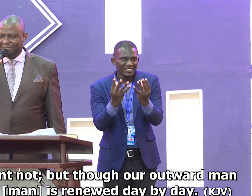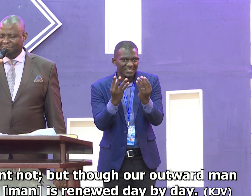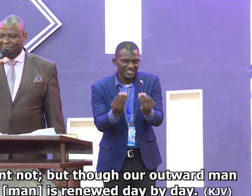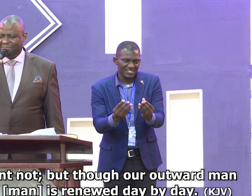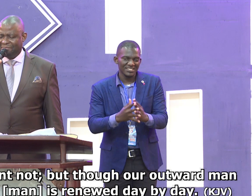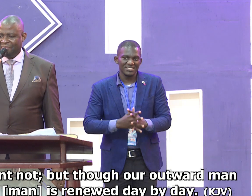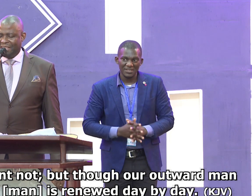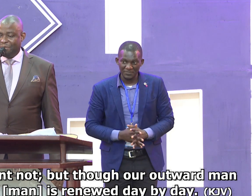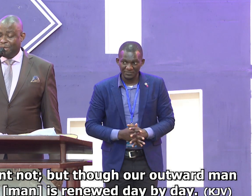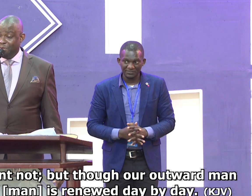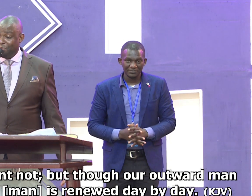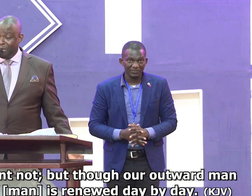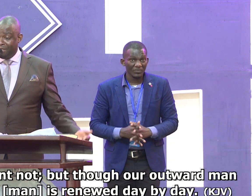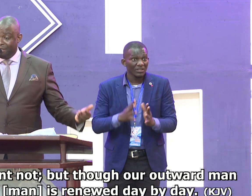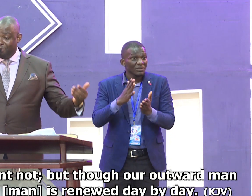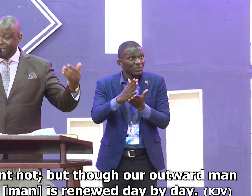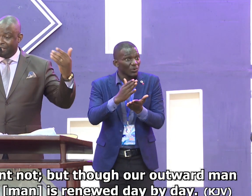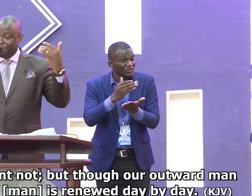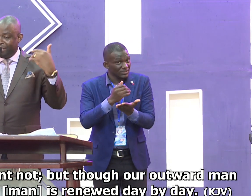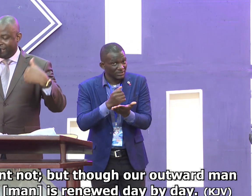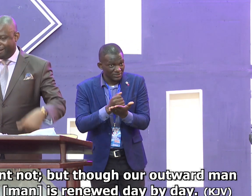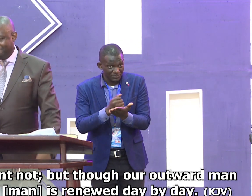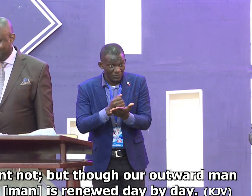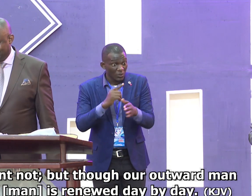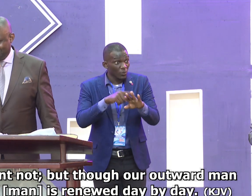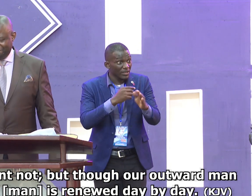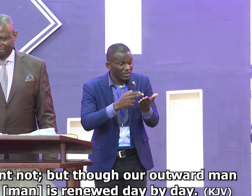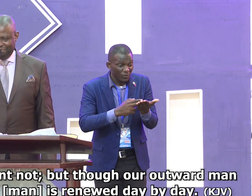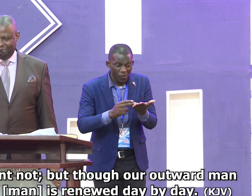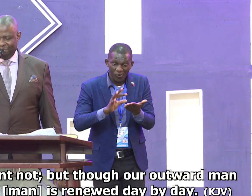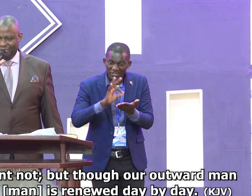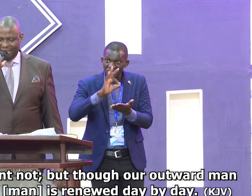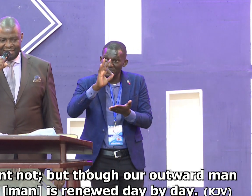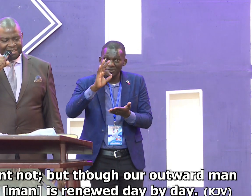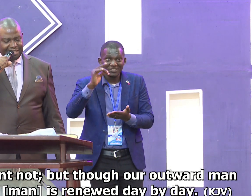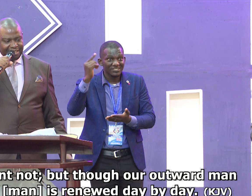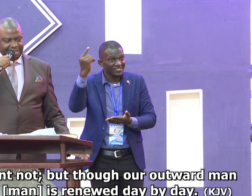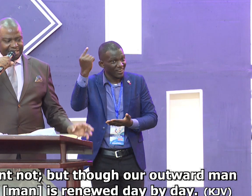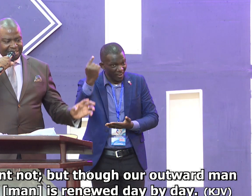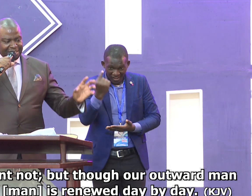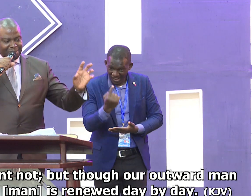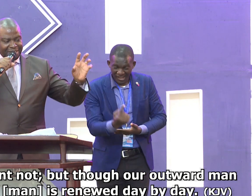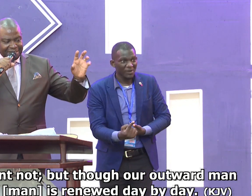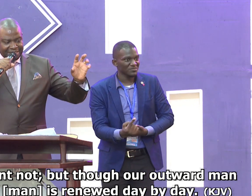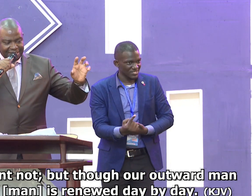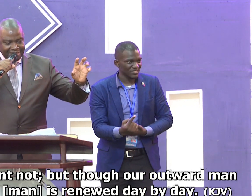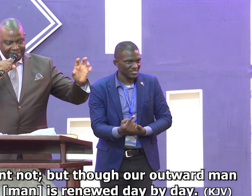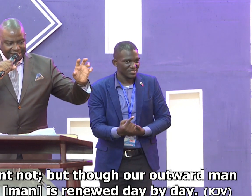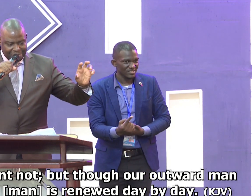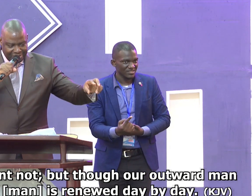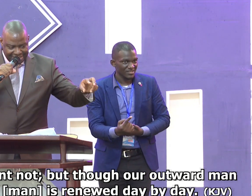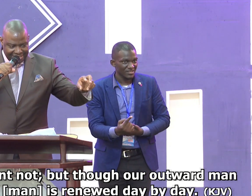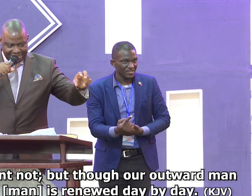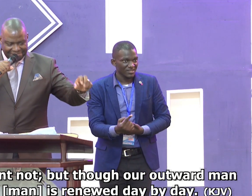leero akwanguyizzaako. Because when the Holy Spirit comes, kubanga nti omwoyo omutukuvu bwajja, he joins